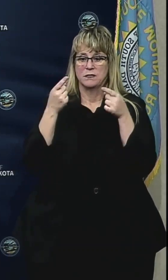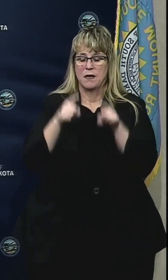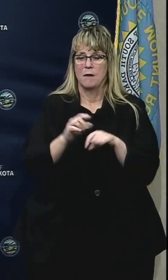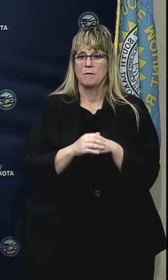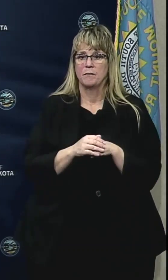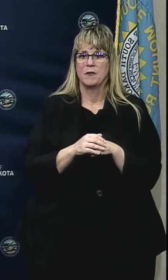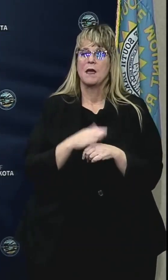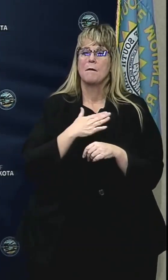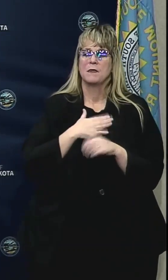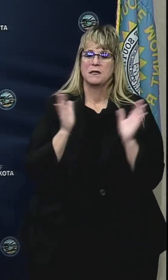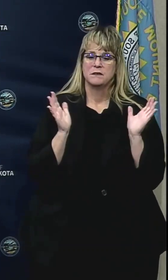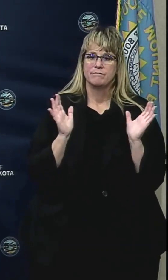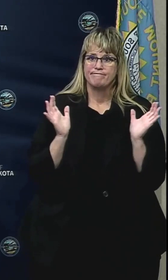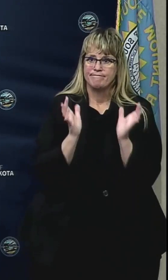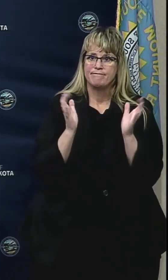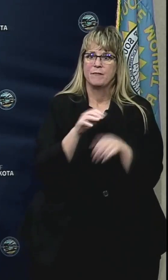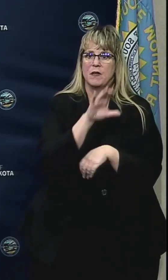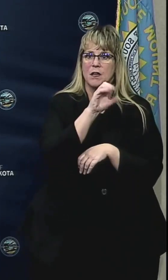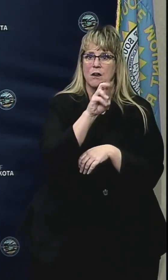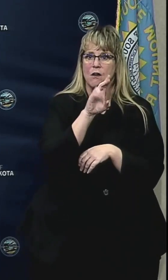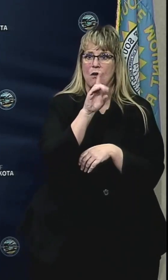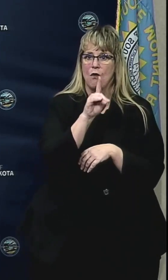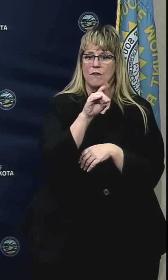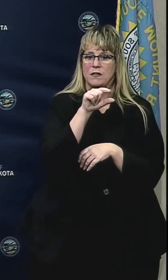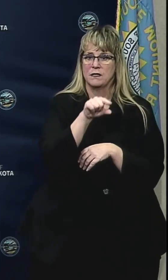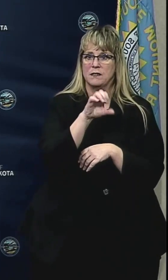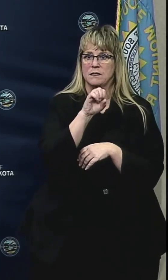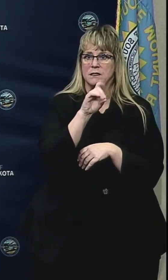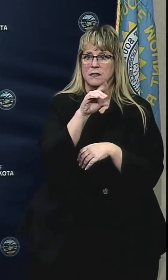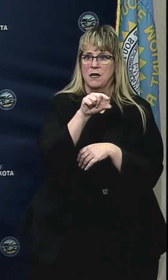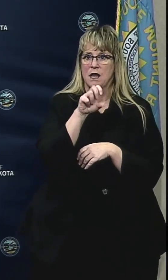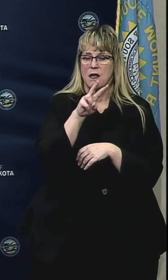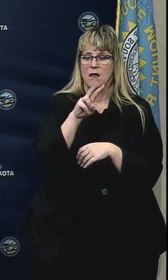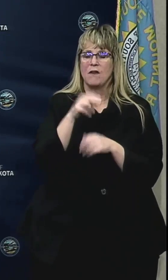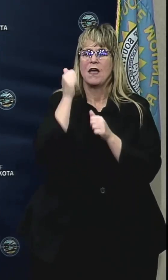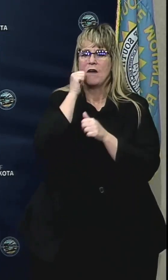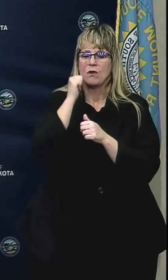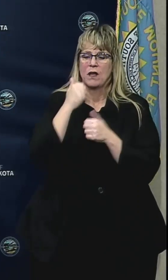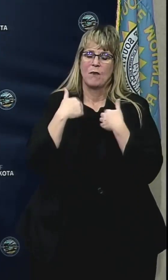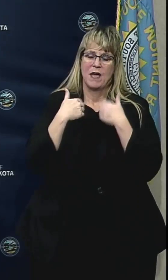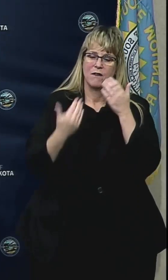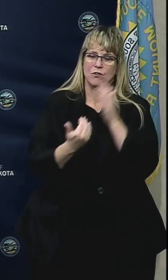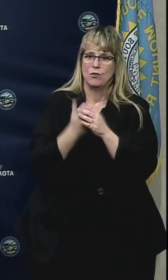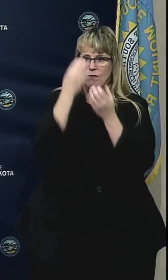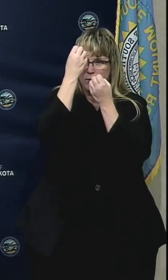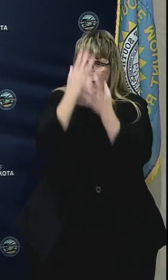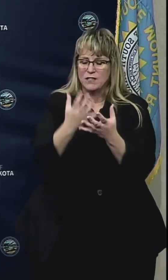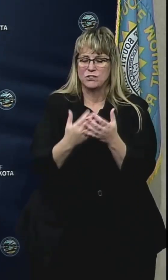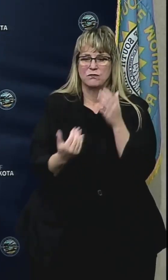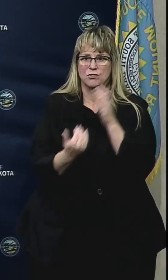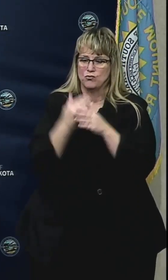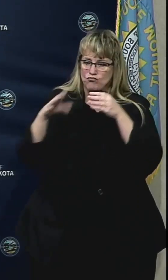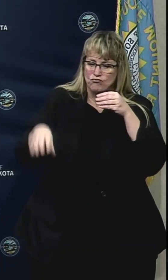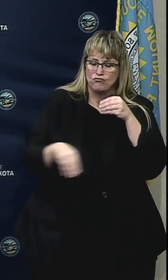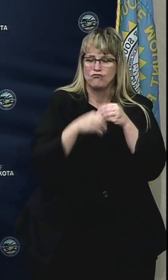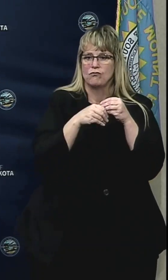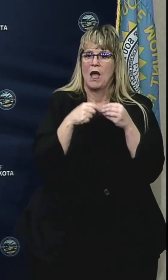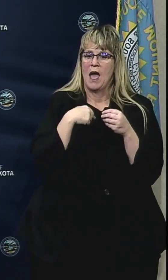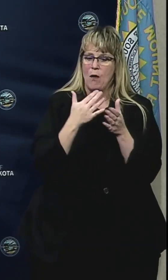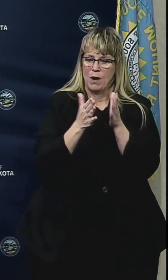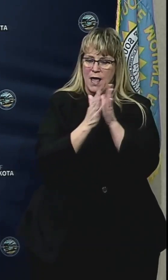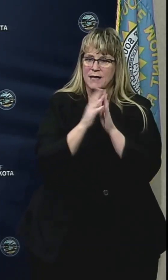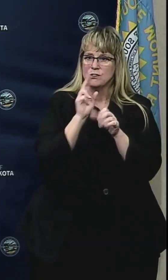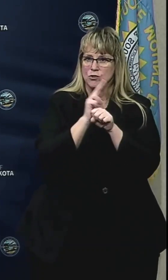you to go to covid.sd.gov. Every day we're adding new information there, new tools there. I would ask you to